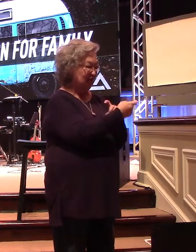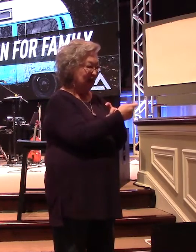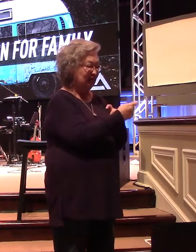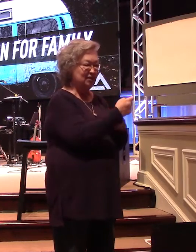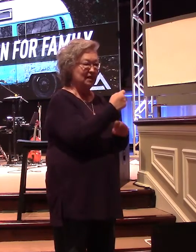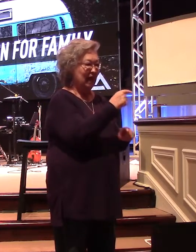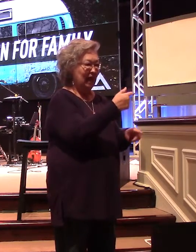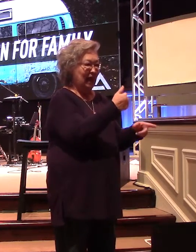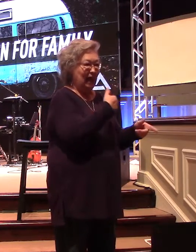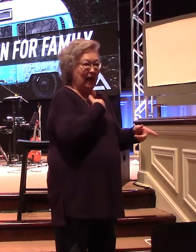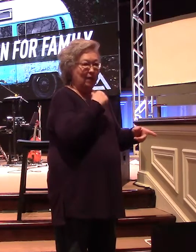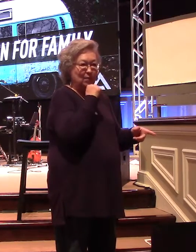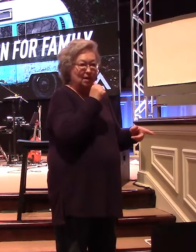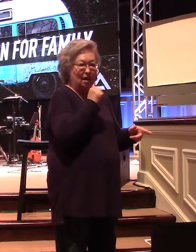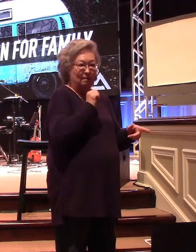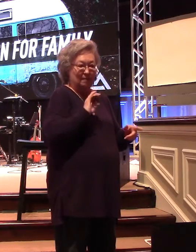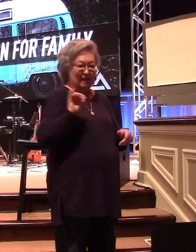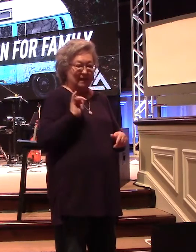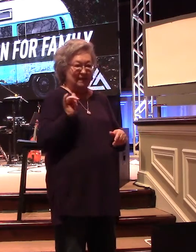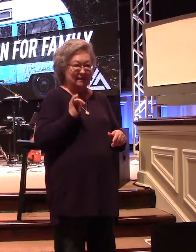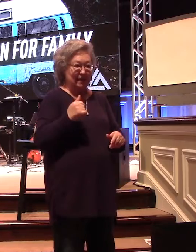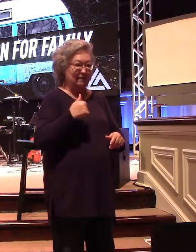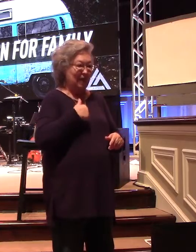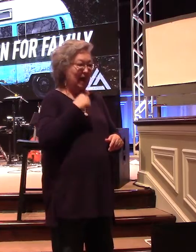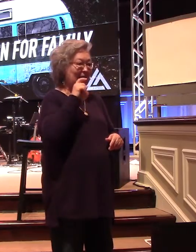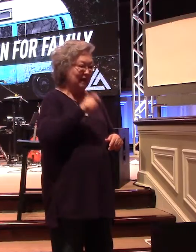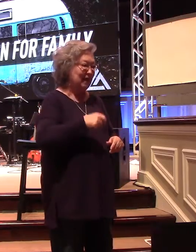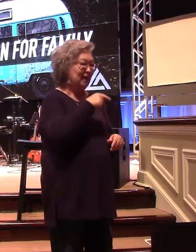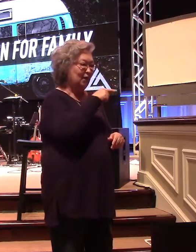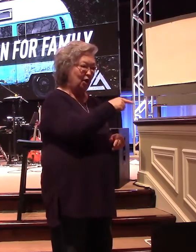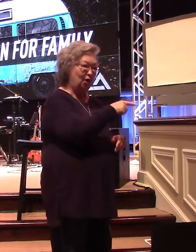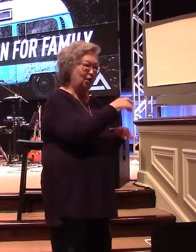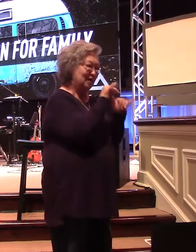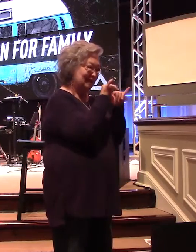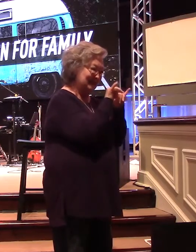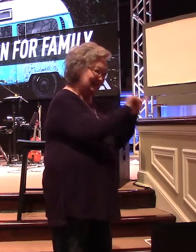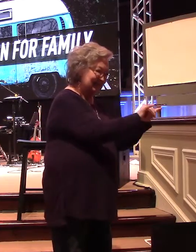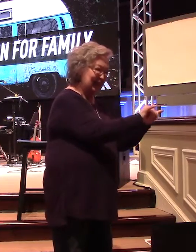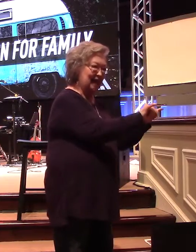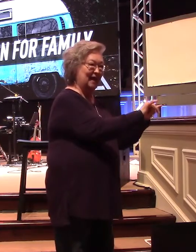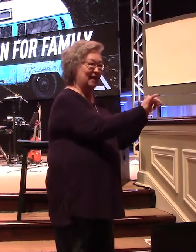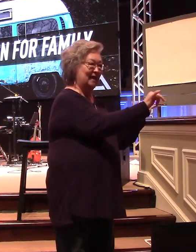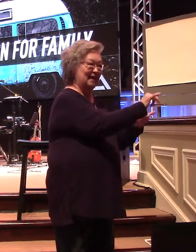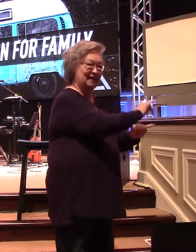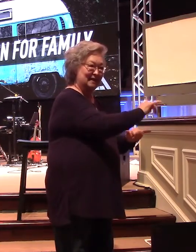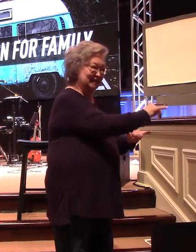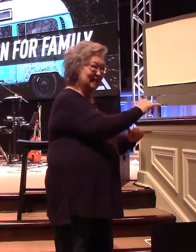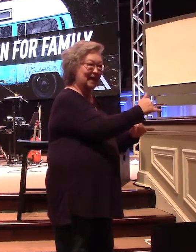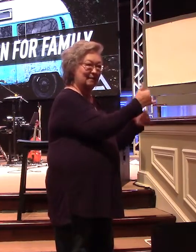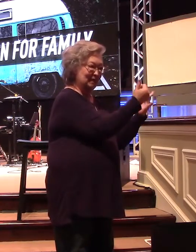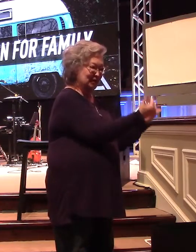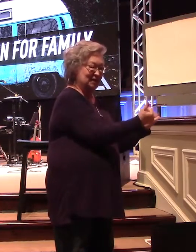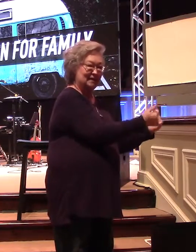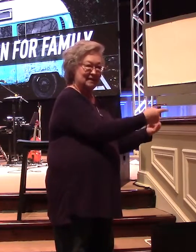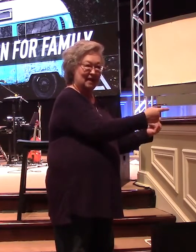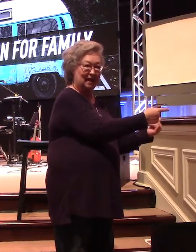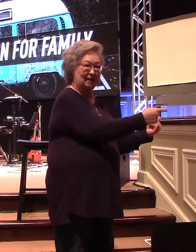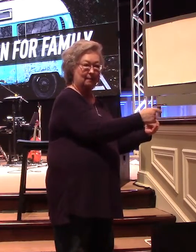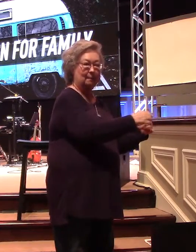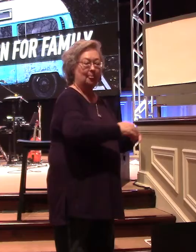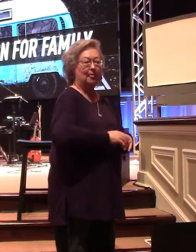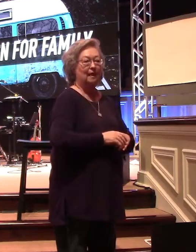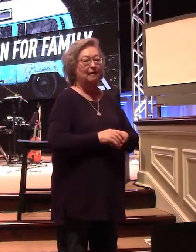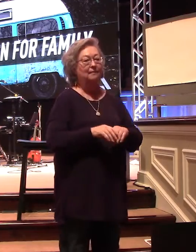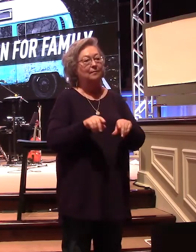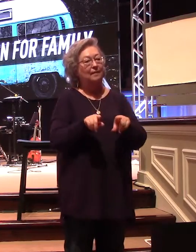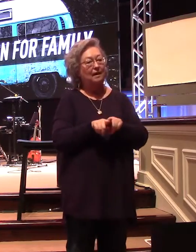mess anyway. But I need her to be who she is. So I don't want her to change that. It also doesn't mean a lack of influence.